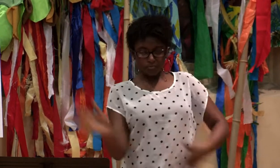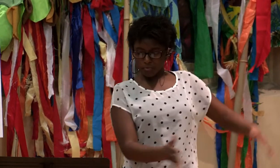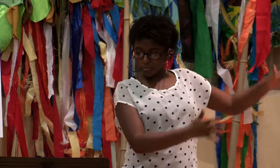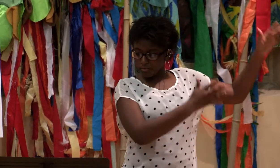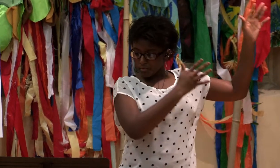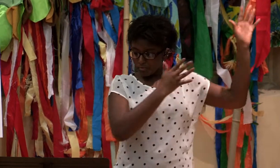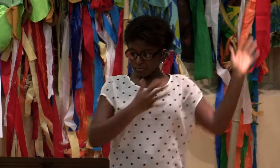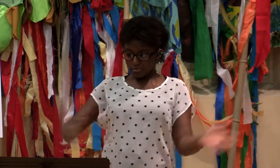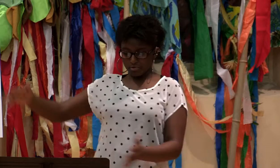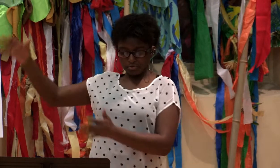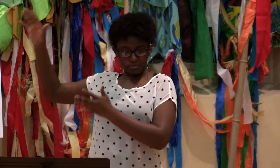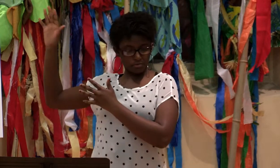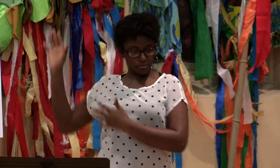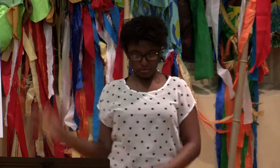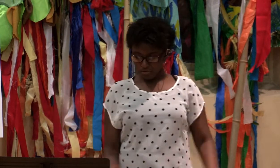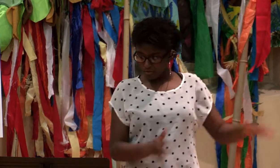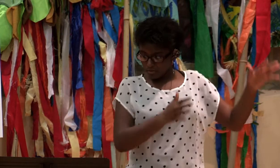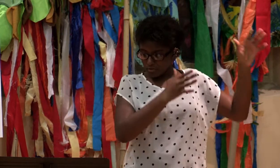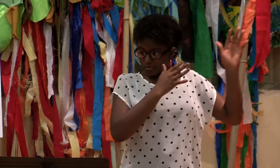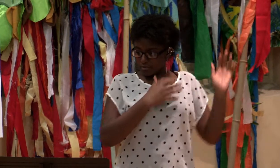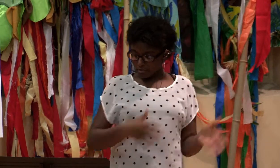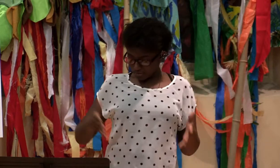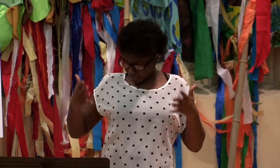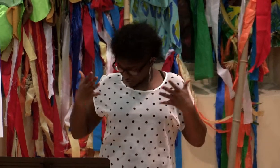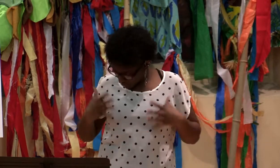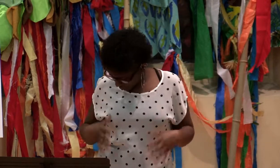My shoulders droop, the wind blows,